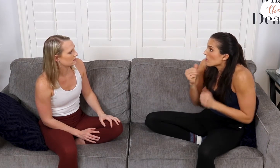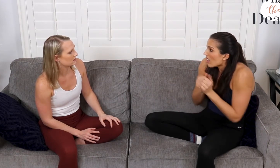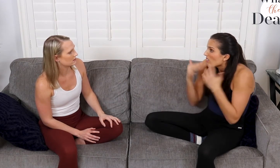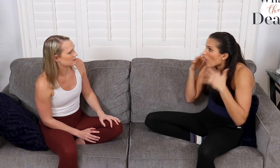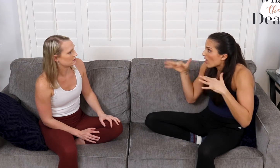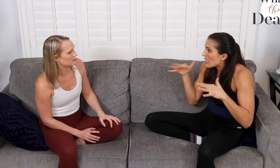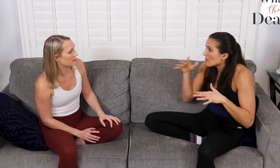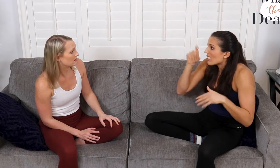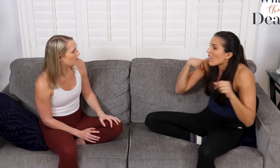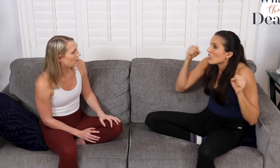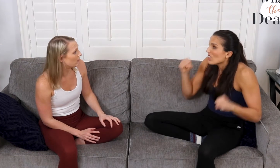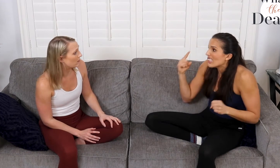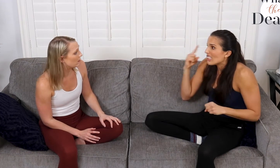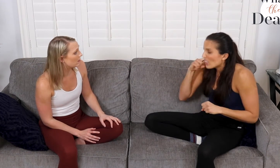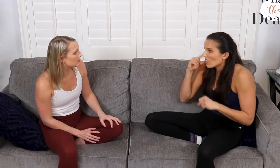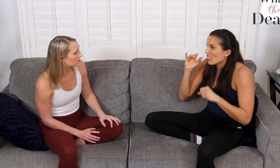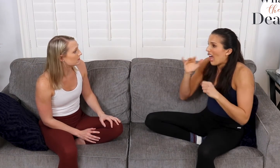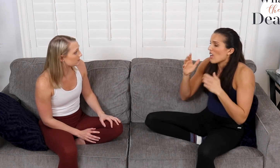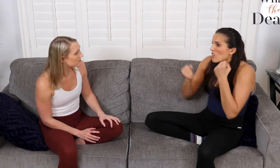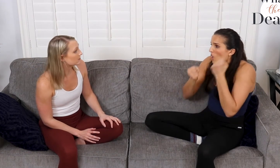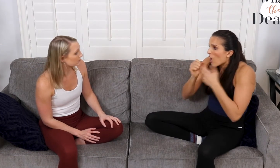as an excuse if that ever does happen in the future.